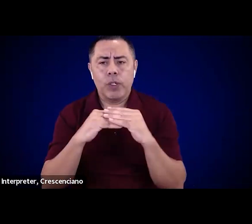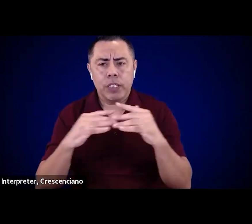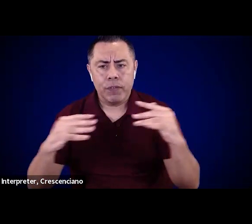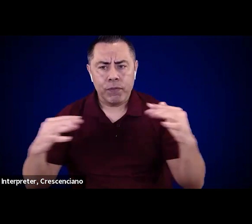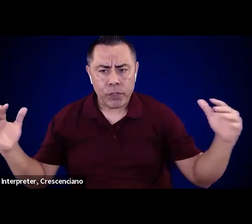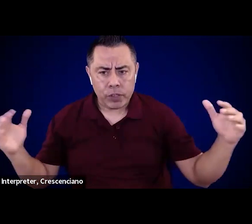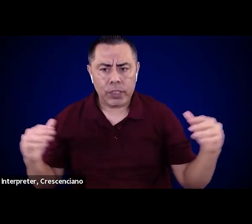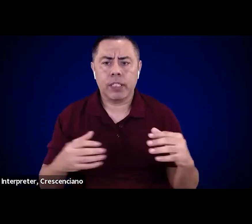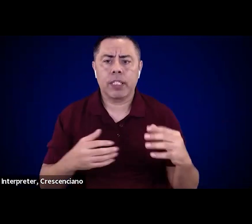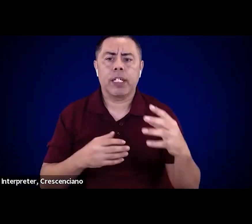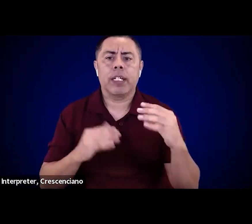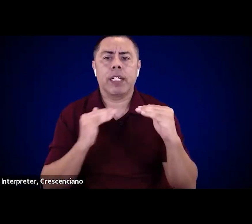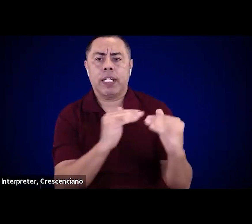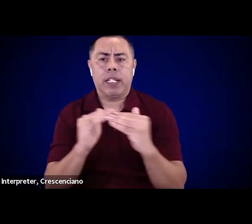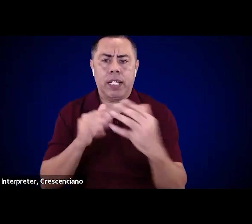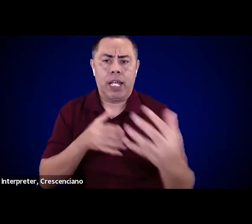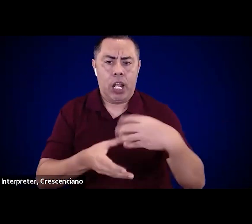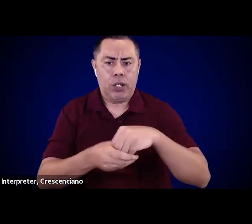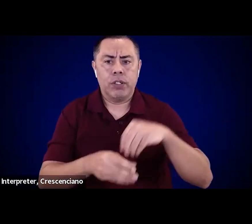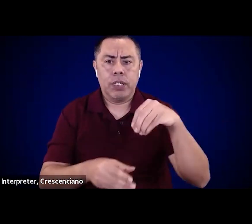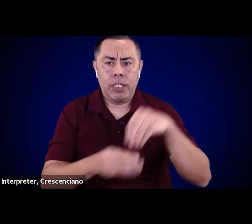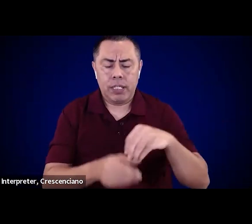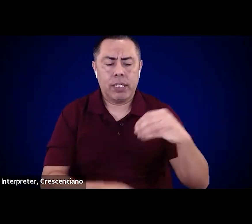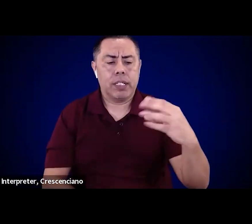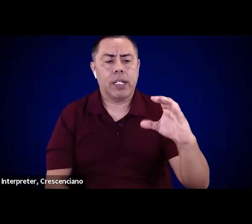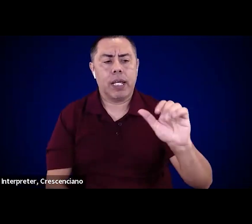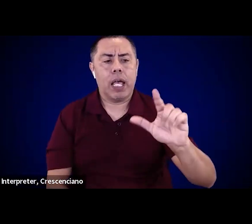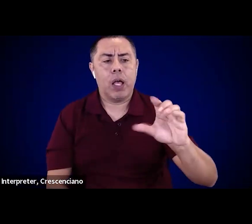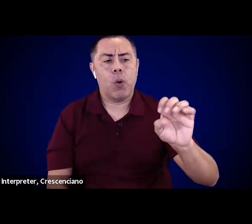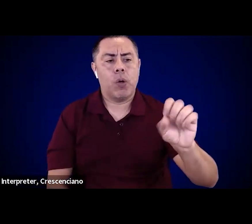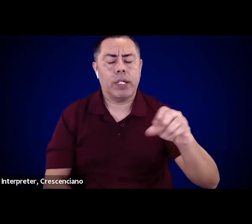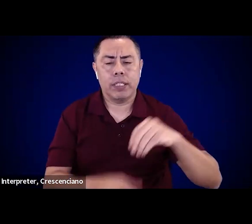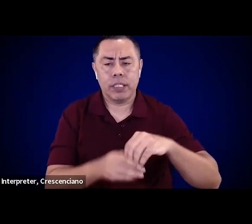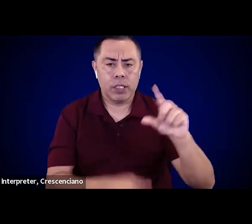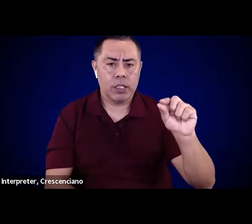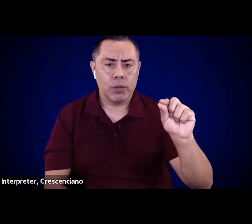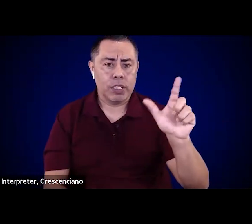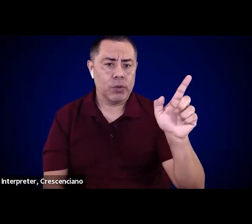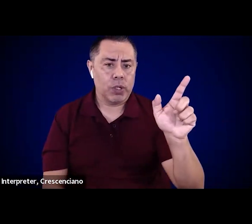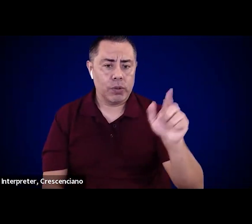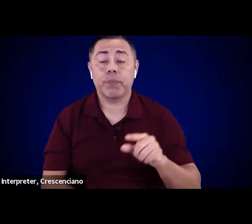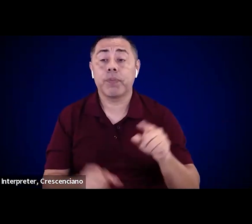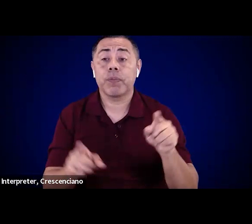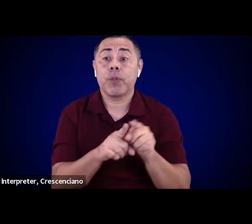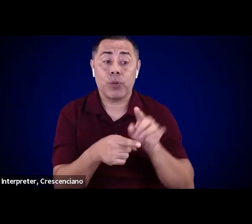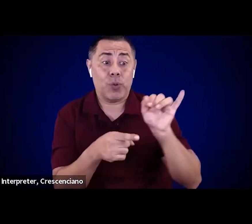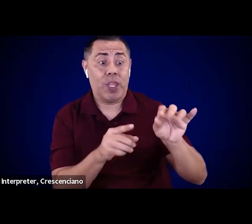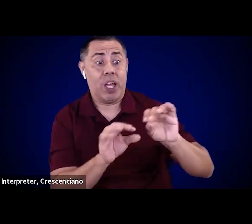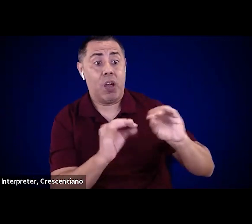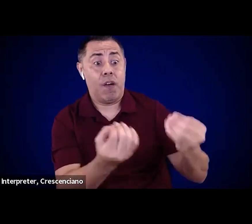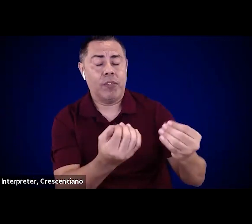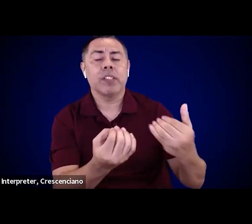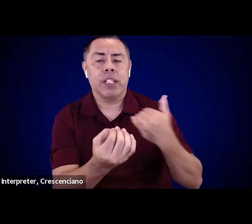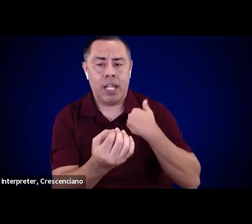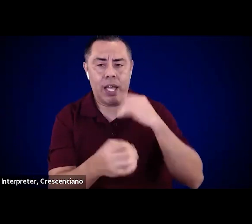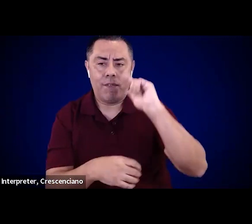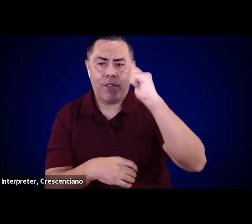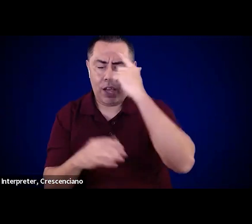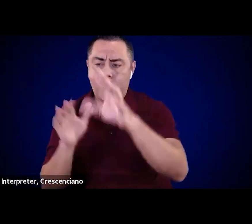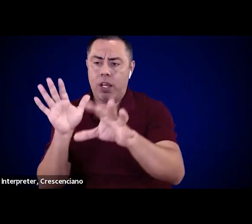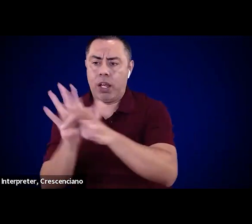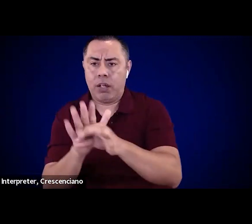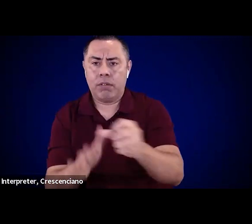2021. Also led by a governor appointee, this newly established office furthers the work in the equity space